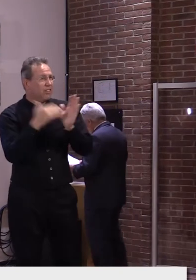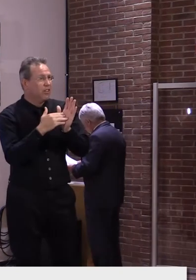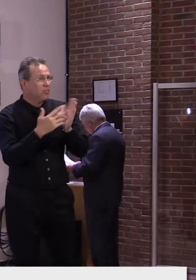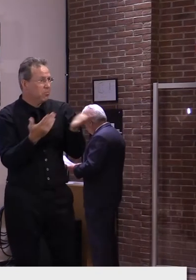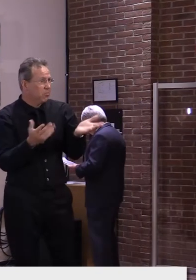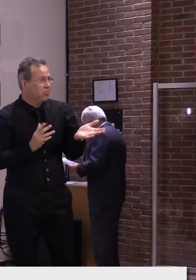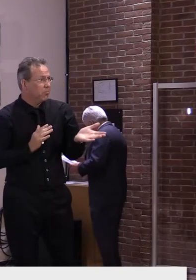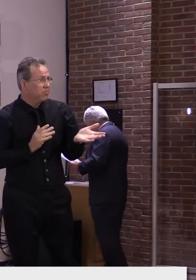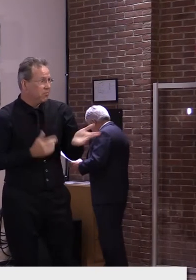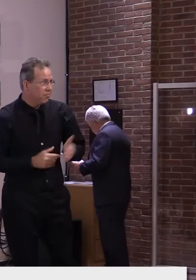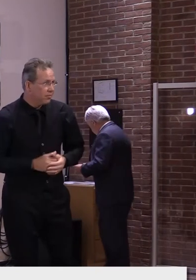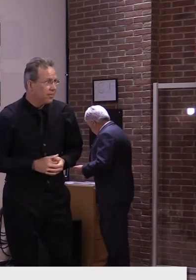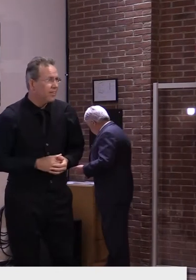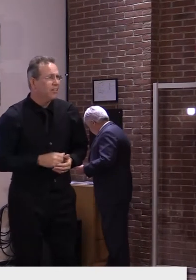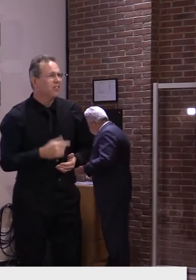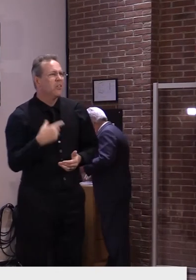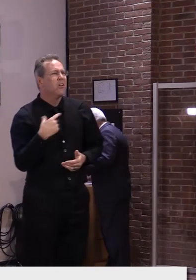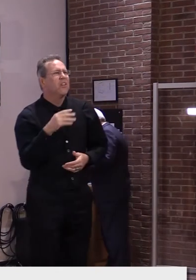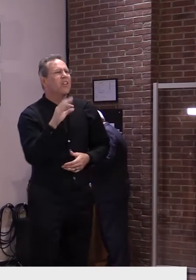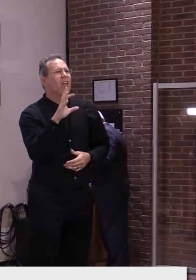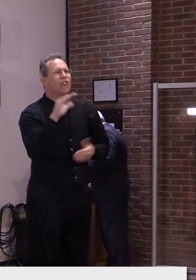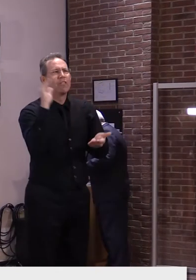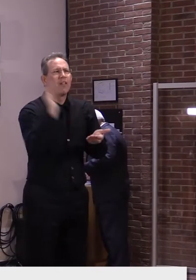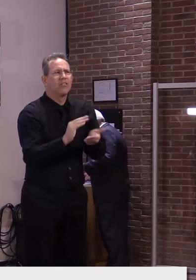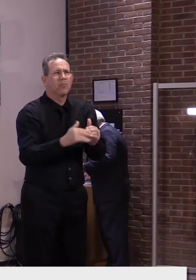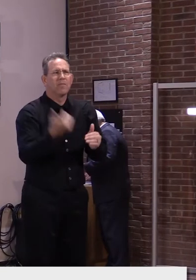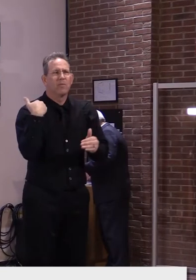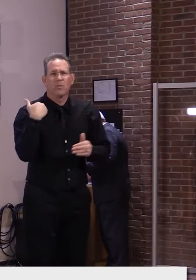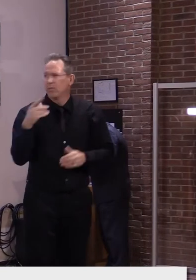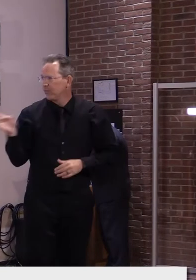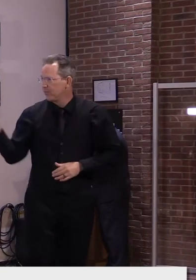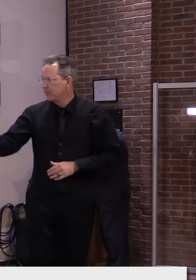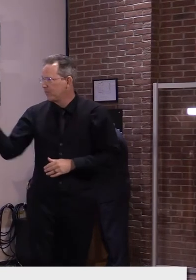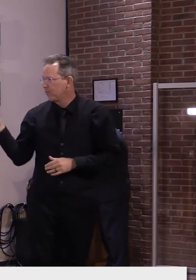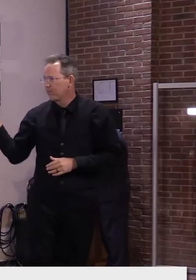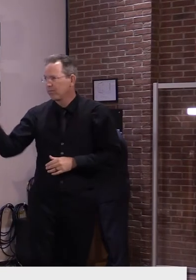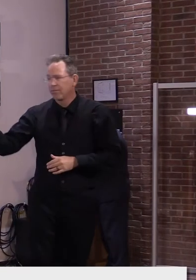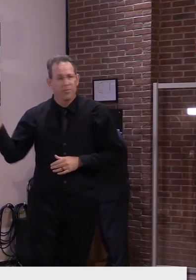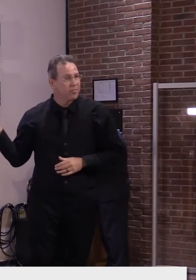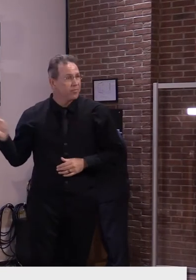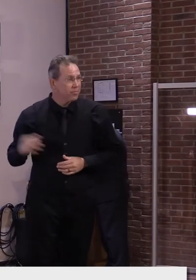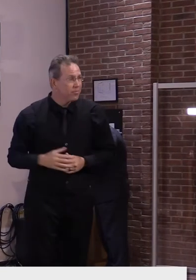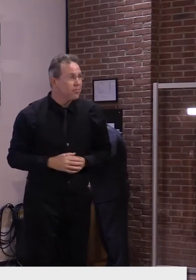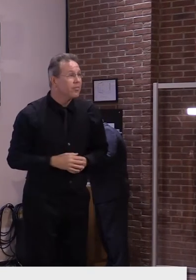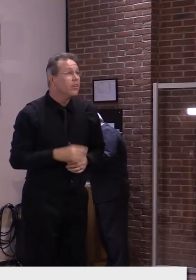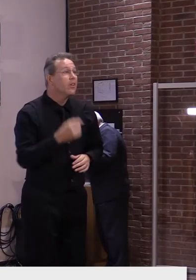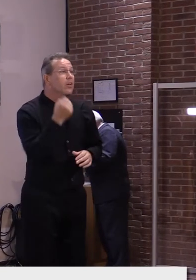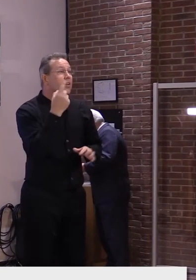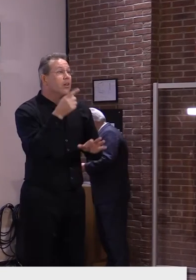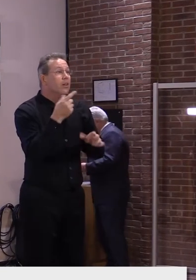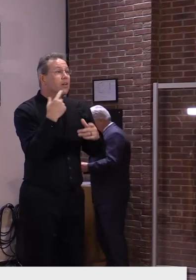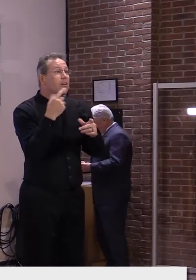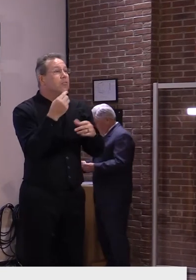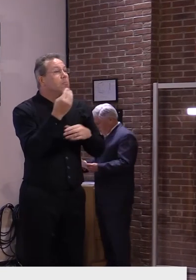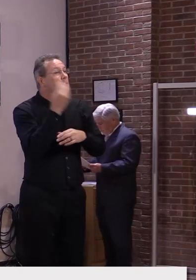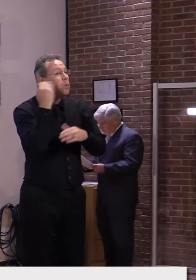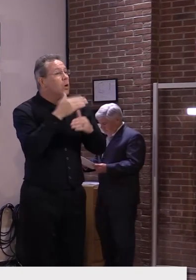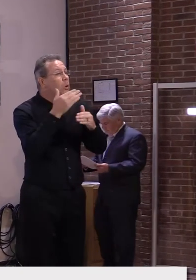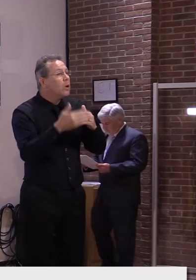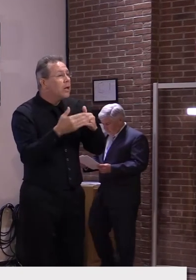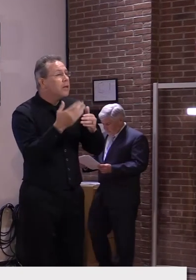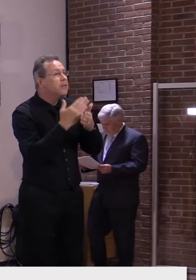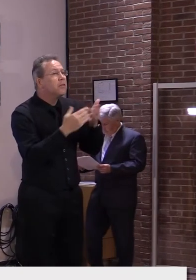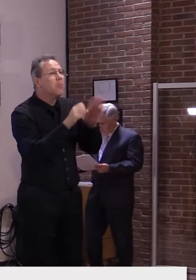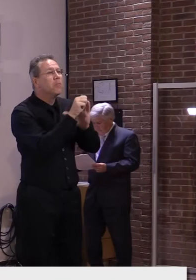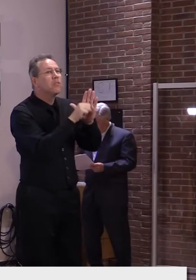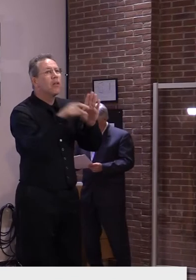last week. We will mention also that it was Memorial Day weekend. Some states may not have been reporting, or testing may have been low as well,